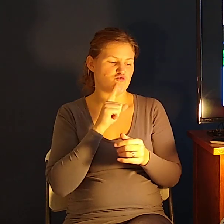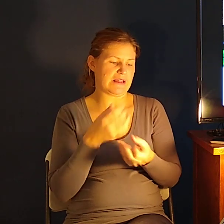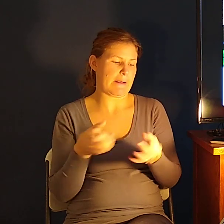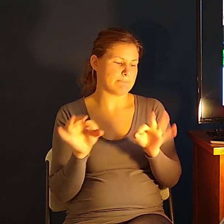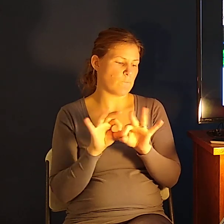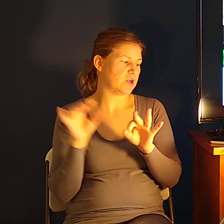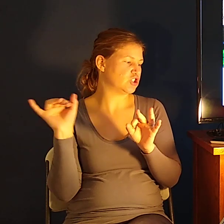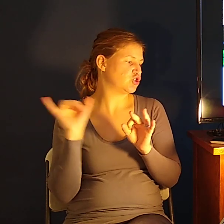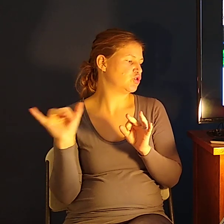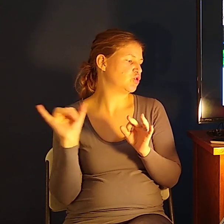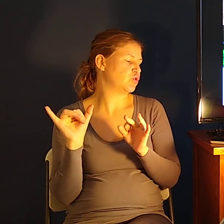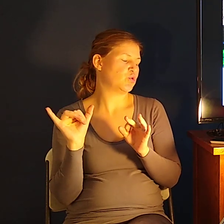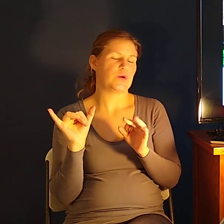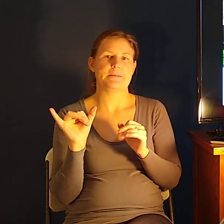that he